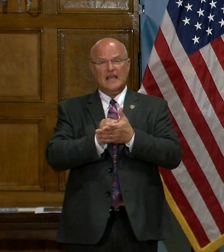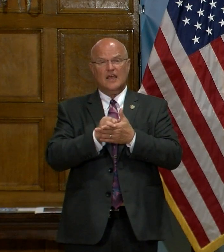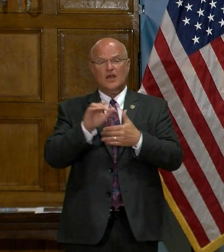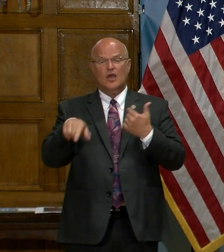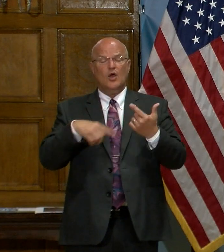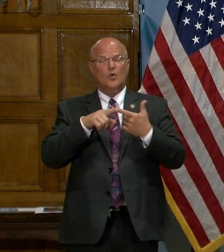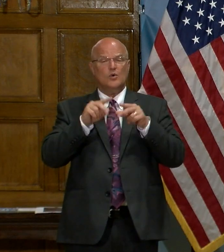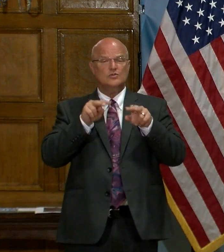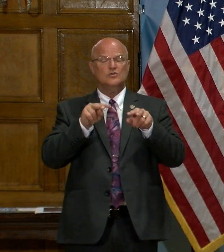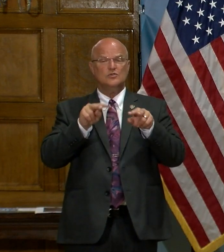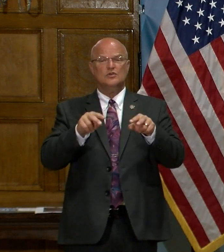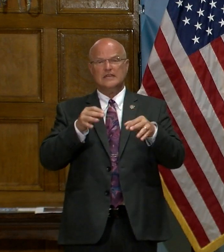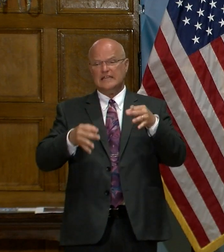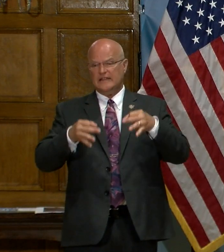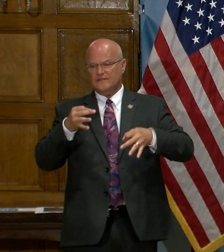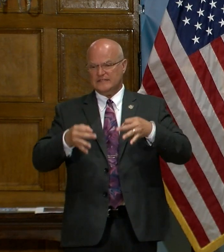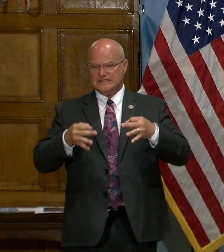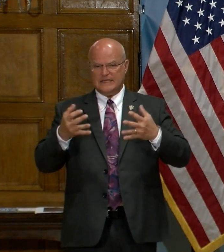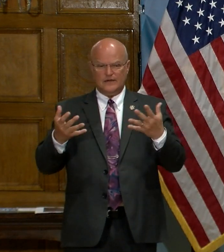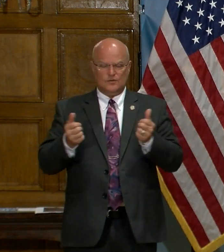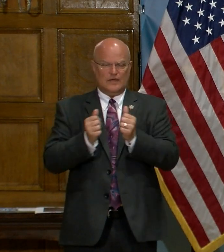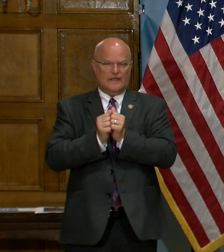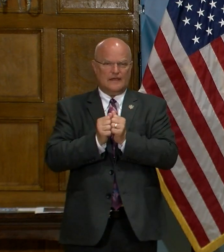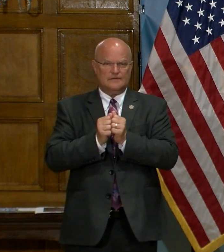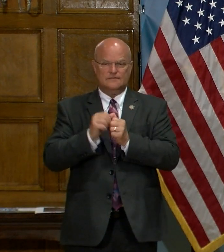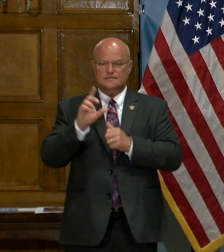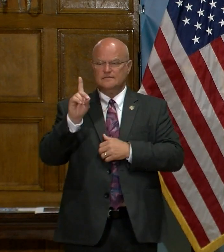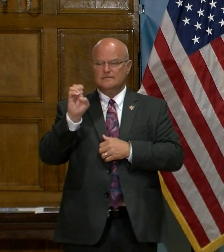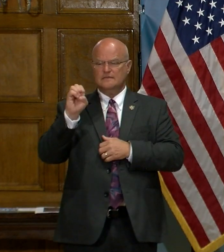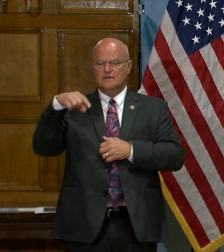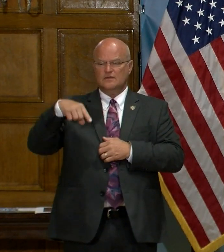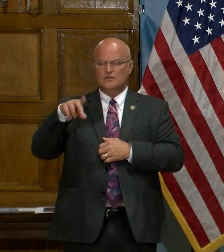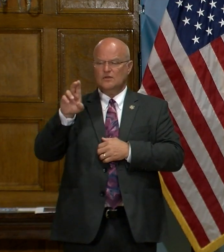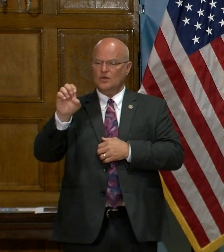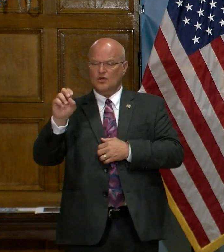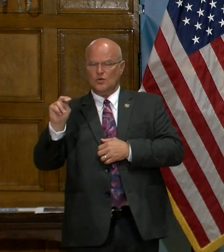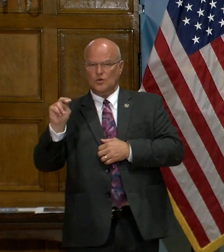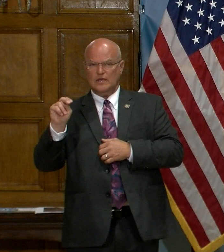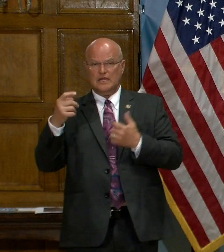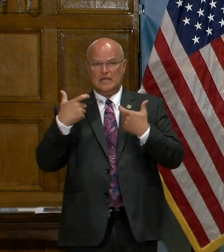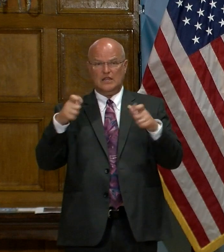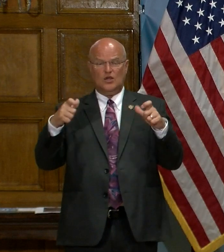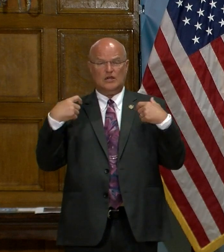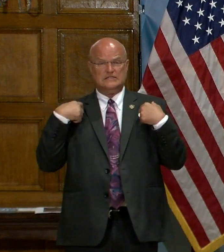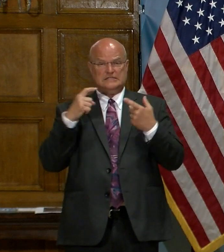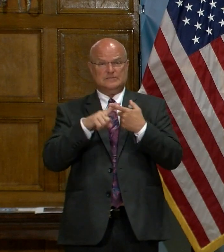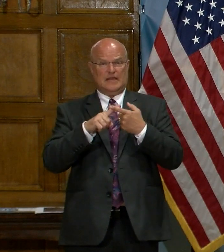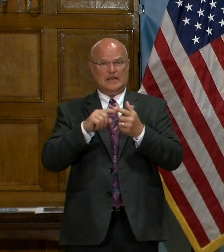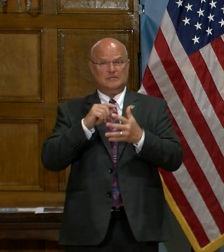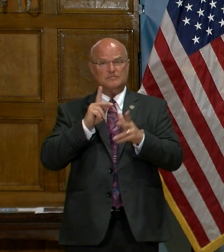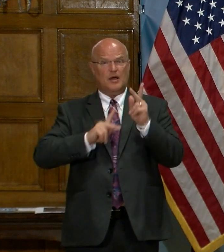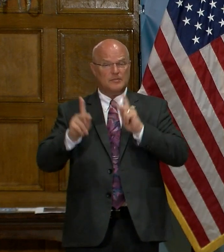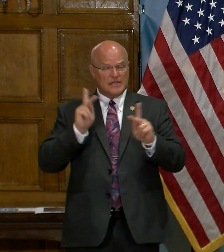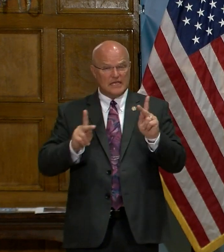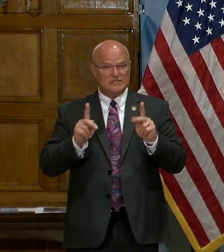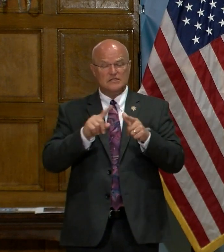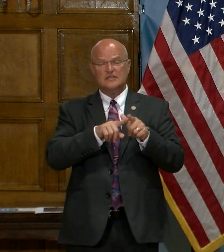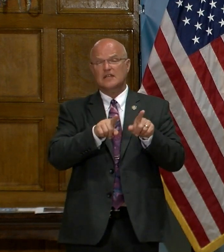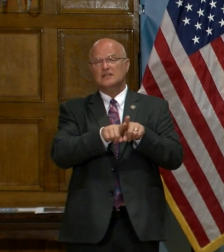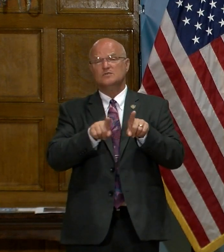And whenever you look, whether it is in DeQueen, where you have a large Hispanic population, as well